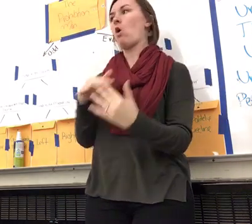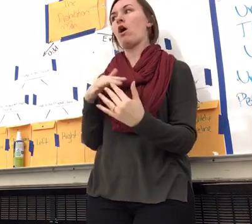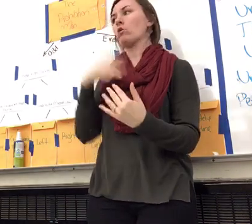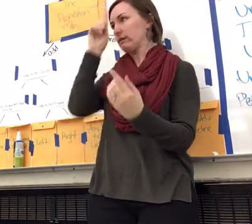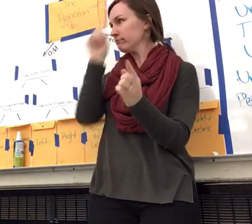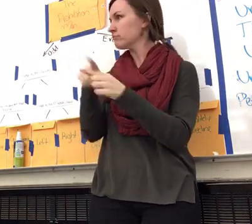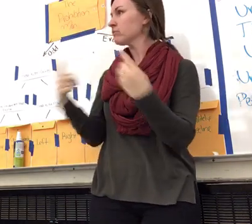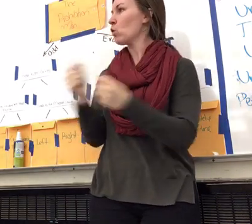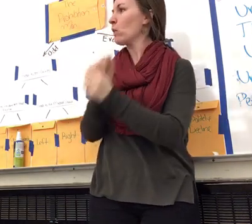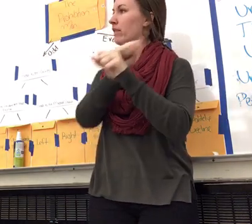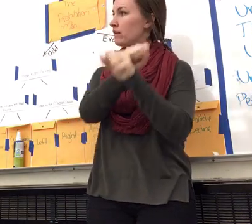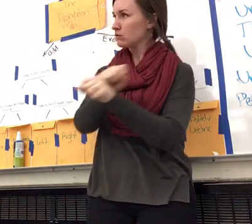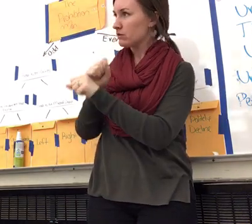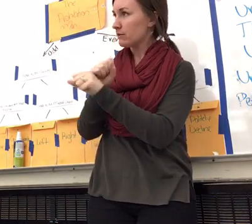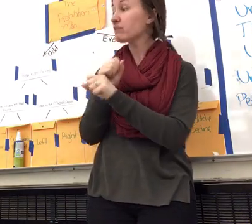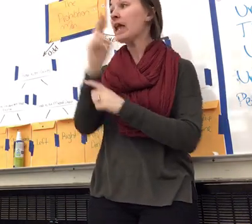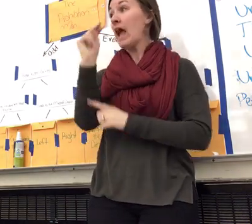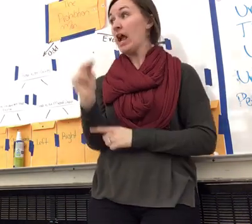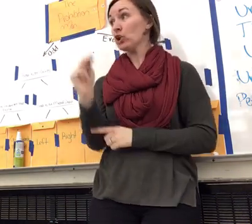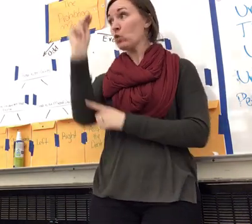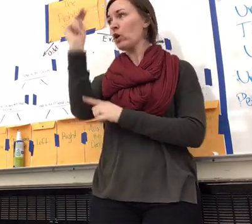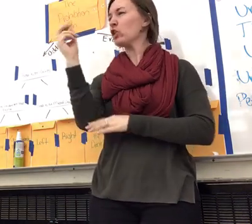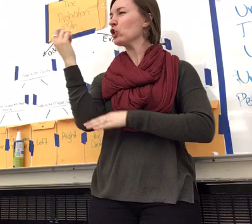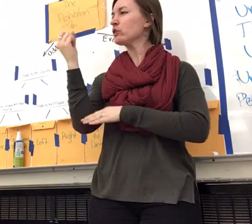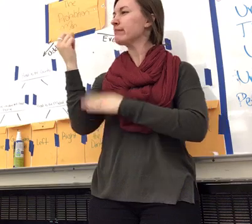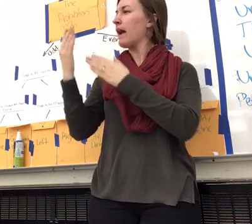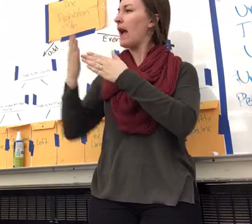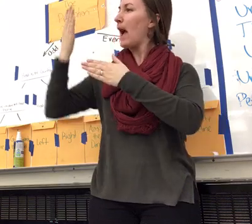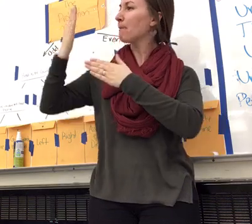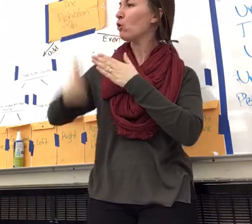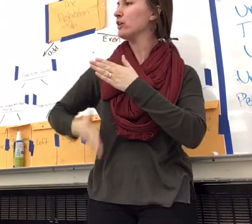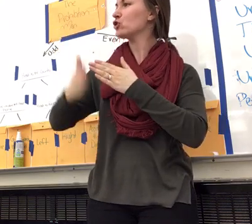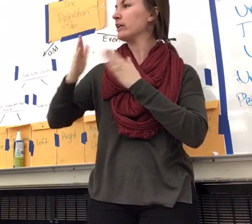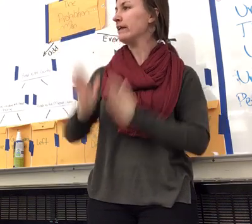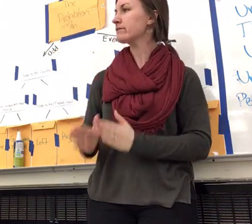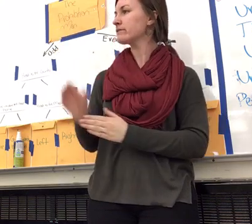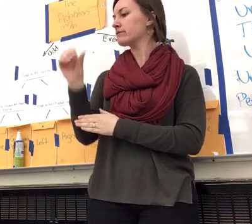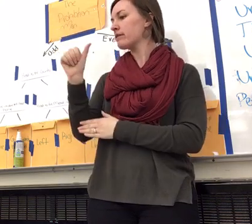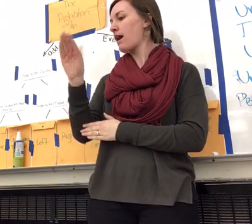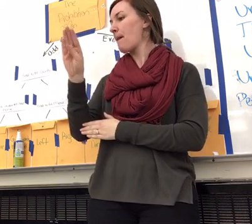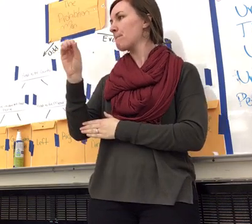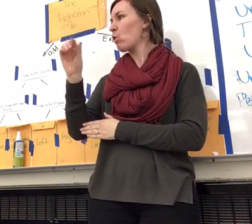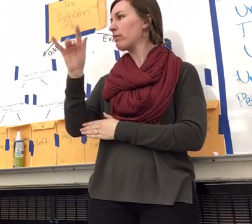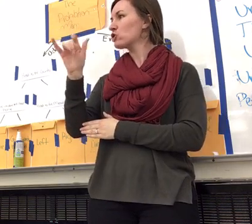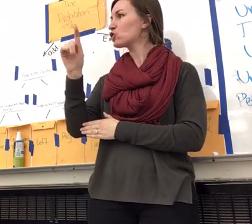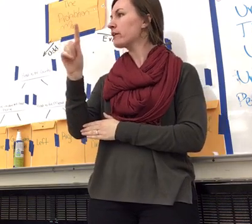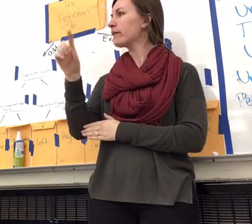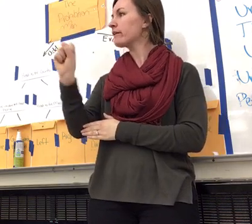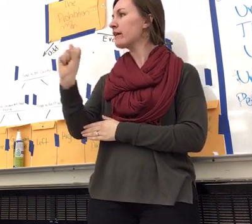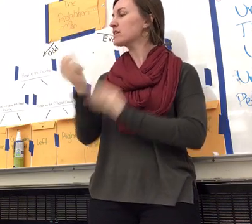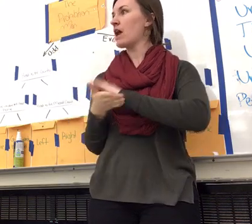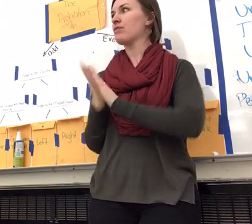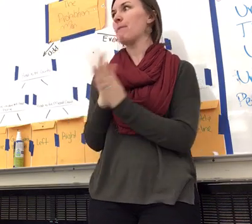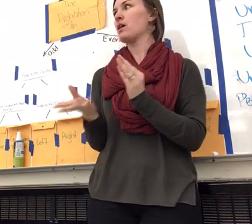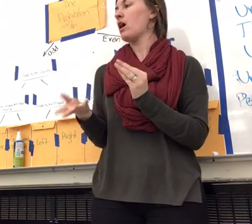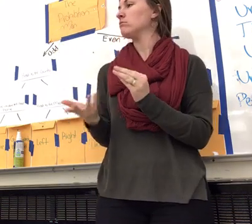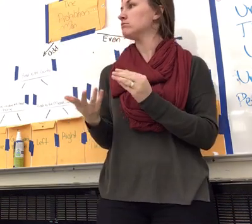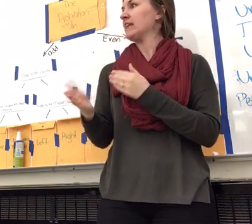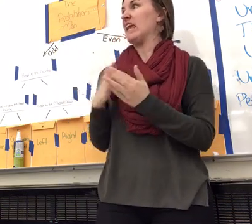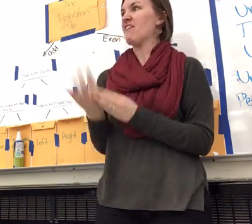Northern abolitionists much more abolitionists. It makes some people who weren't abolitionists, it makes them into abolitionists. And then in the South,